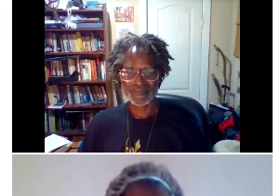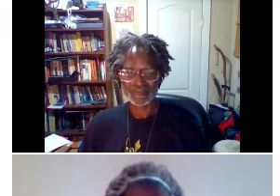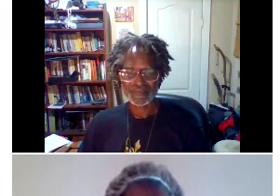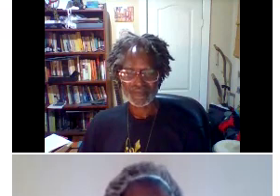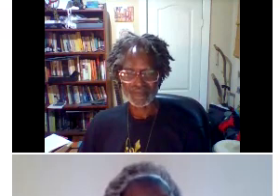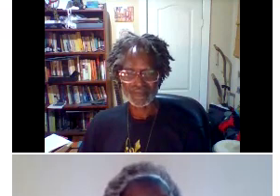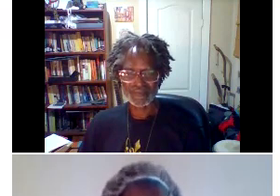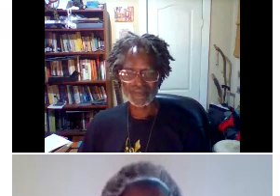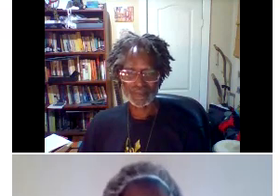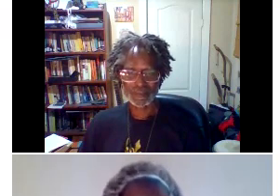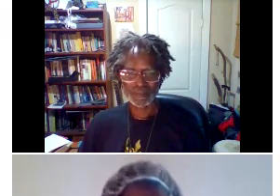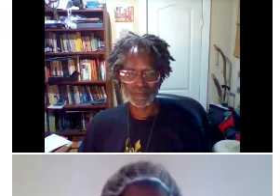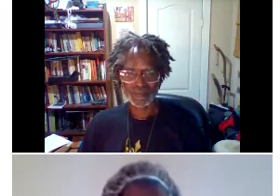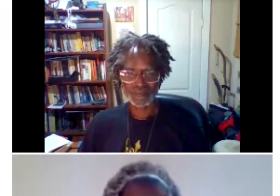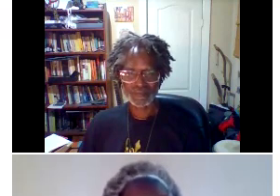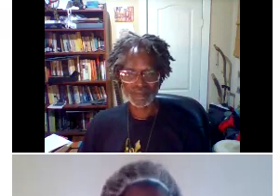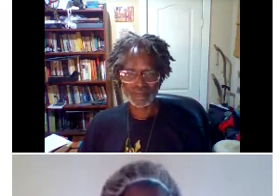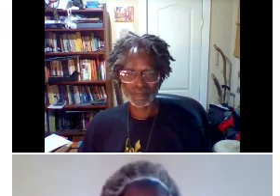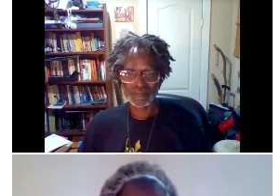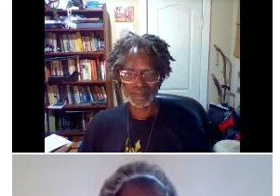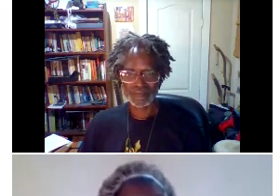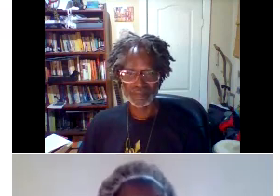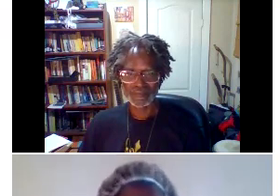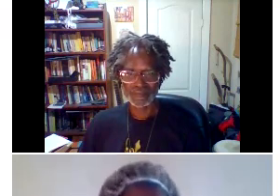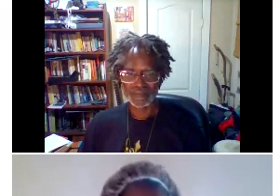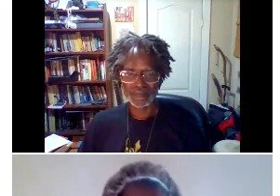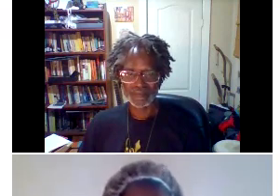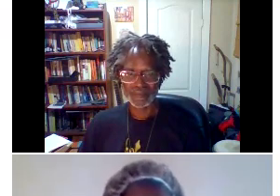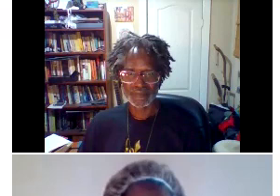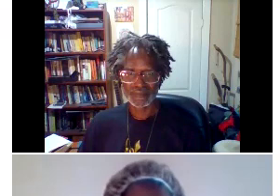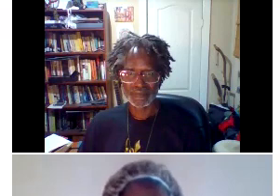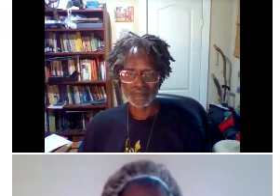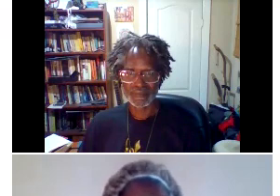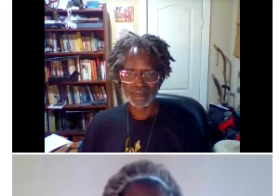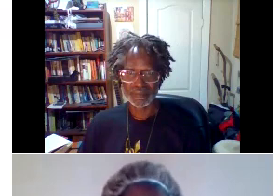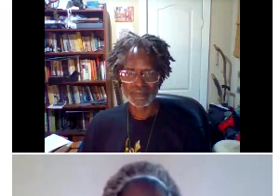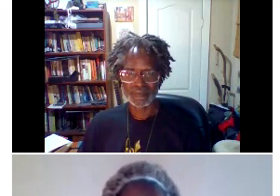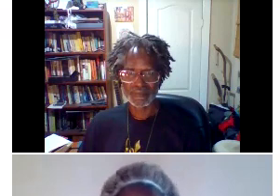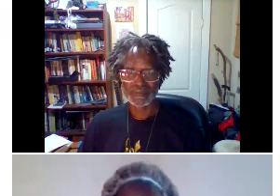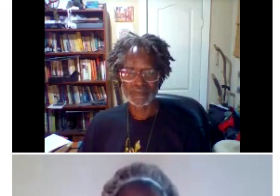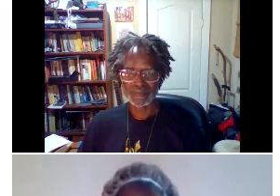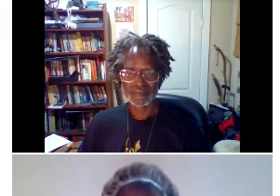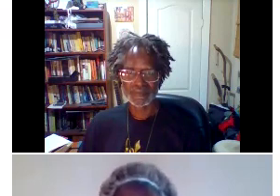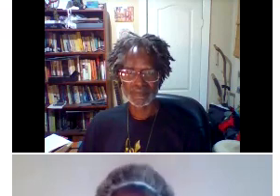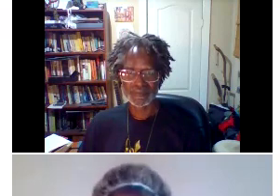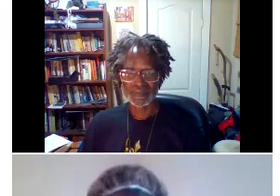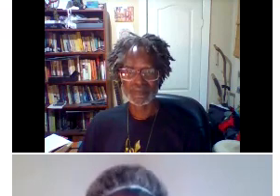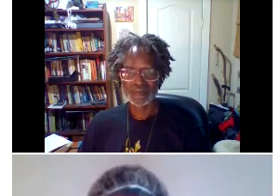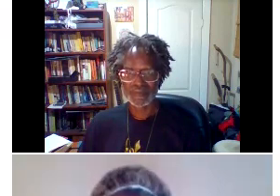Learn a language that's unique, visual, spatial, and gestural. And it's all those things, trust me.